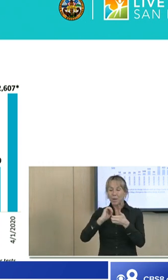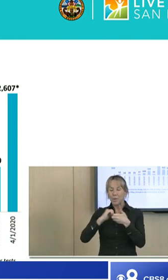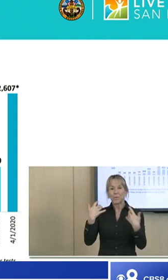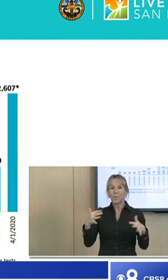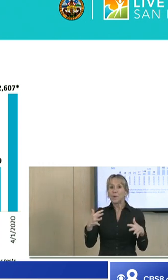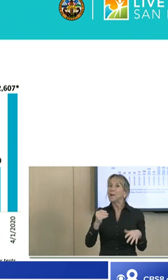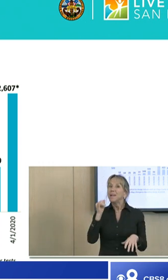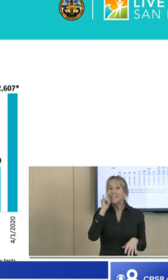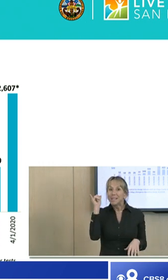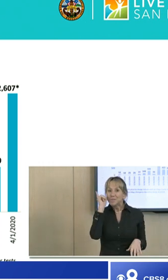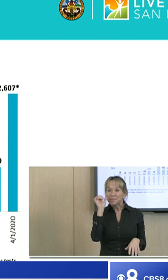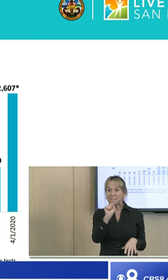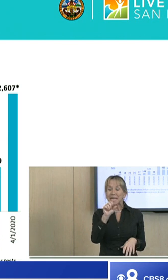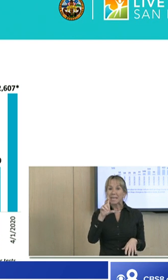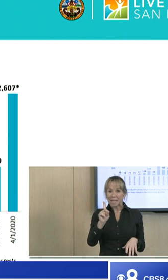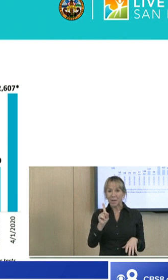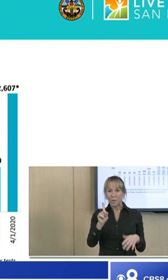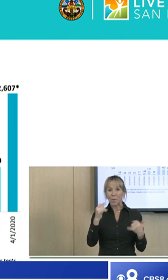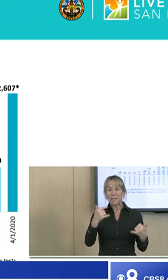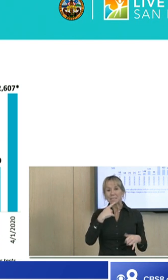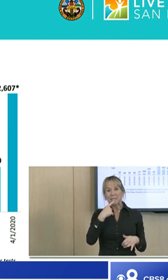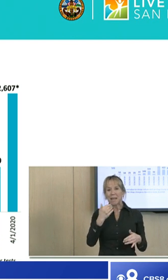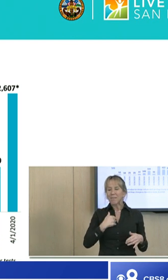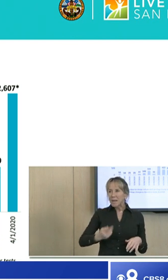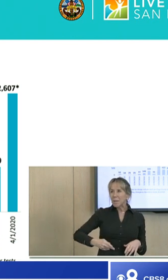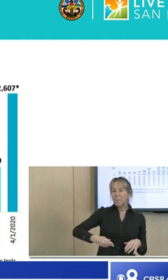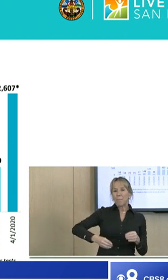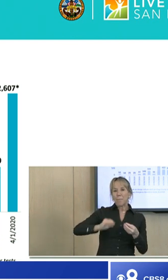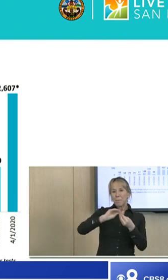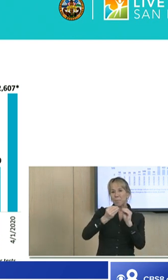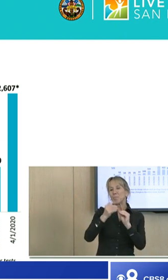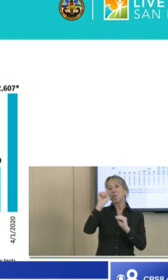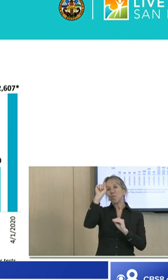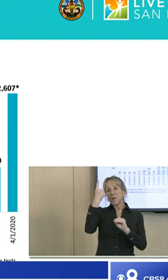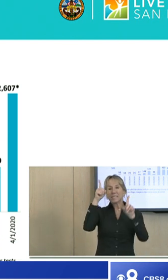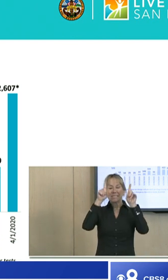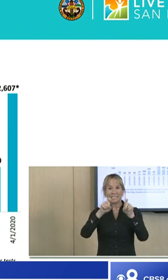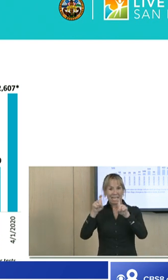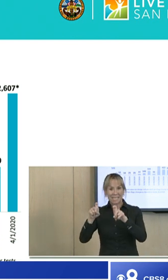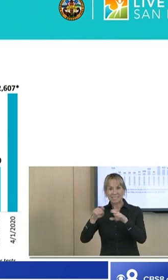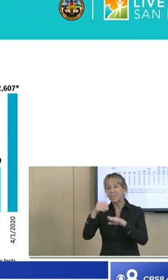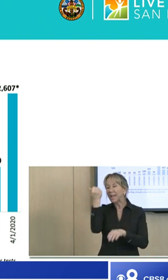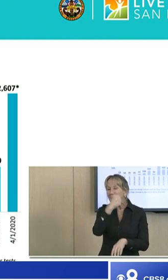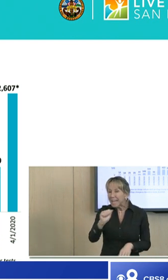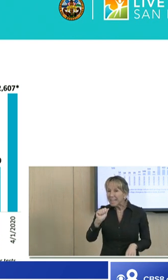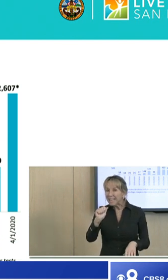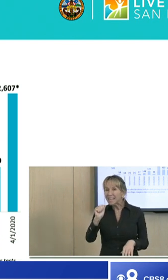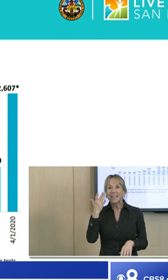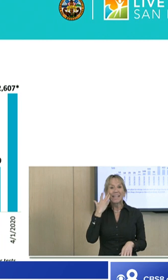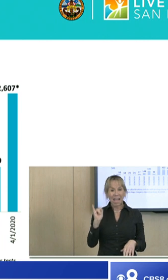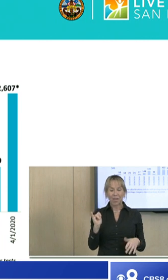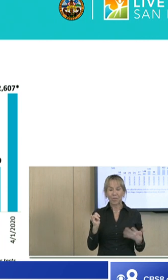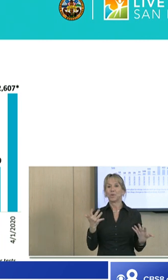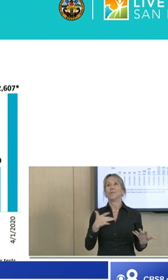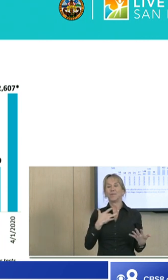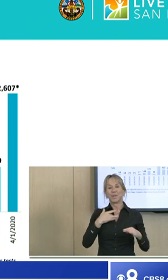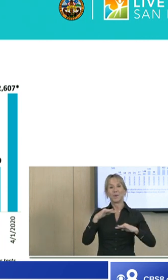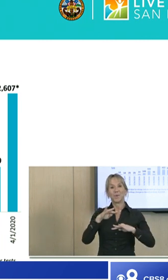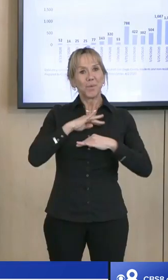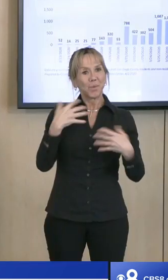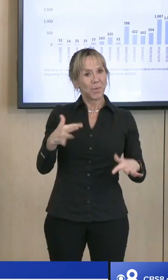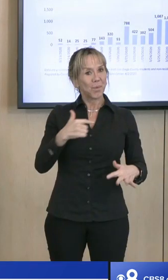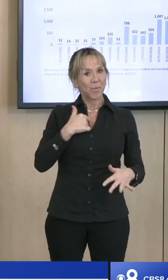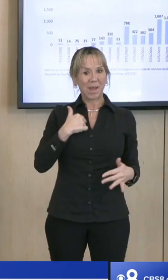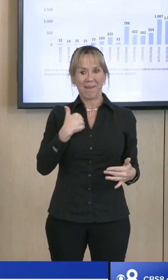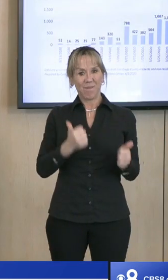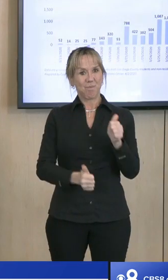came out that San Diego County had the highest number of tests per capita of any county in California, and that is encouraging news for us,